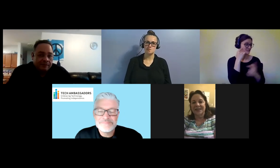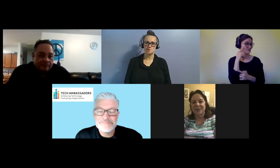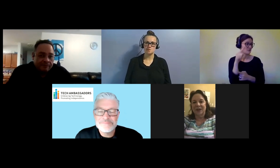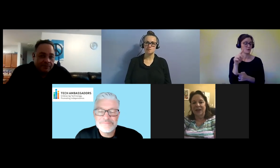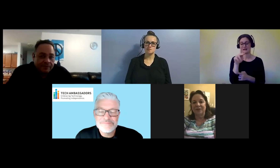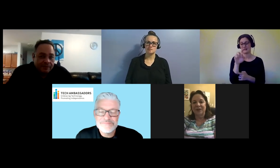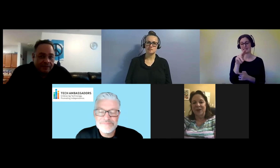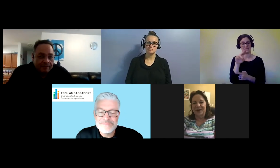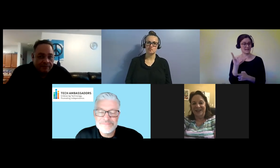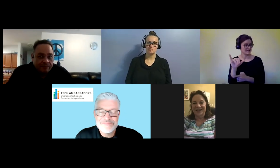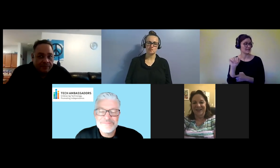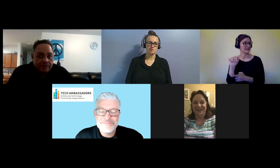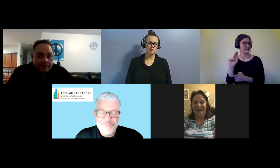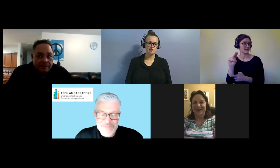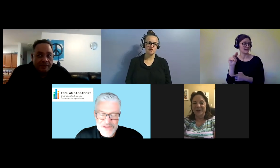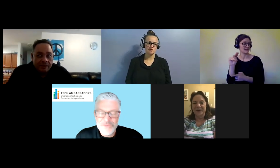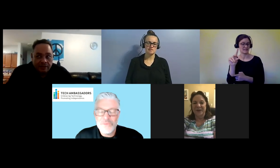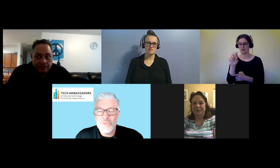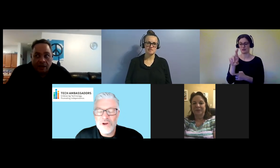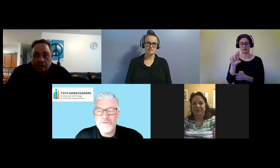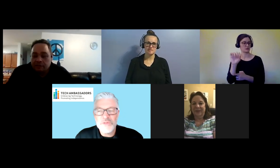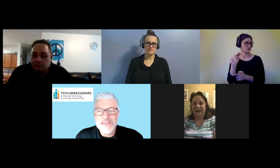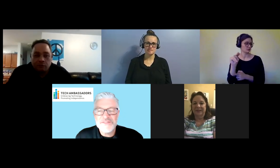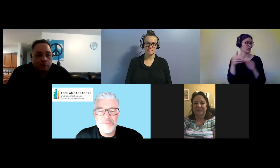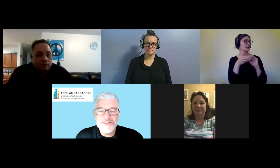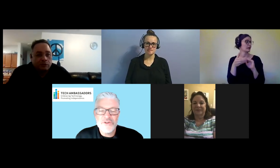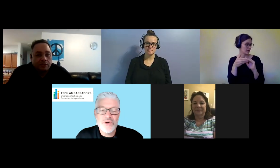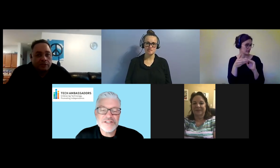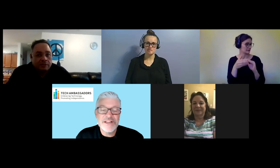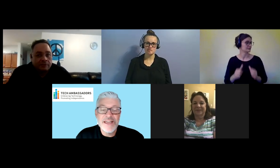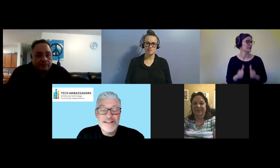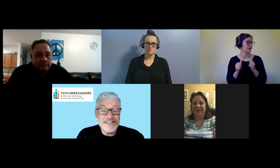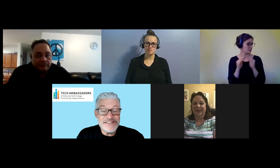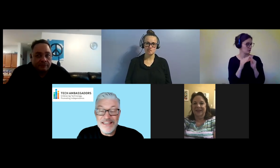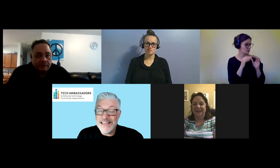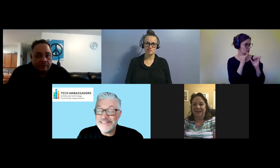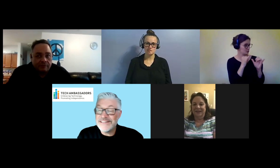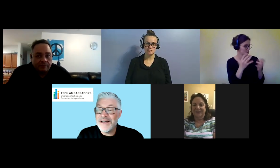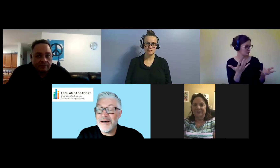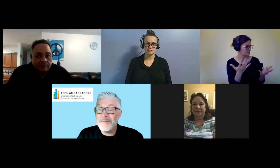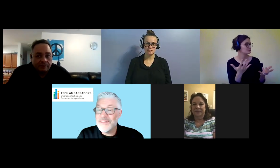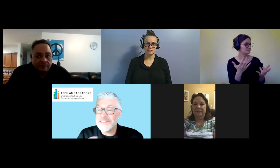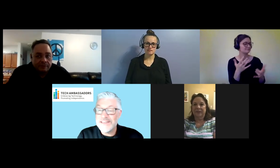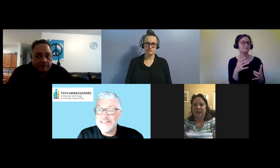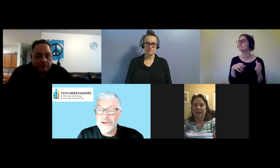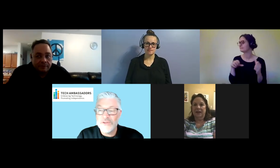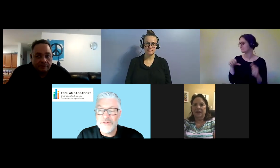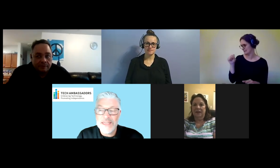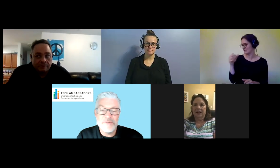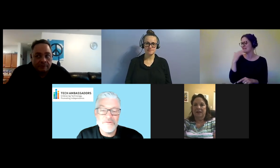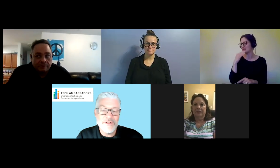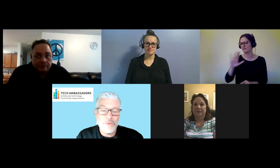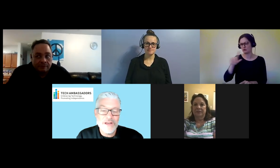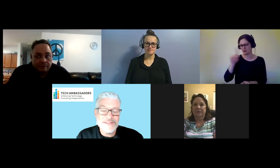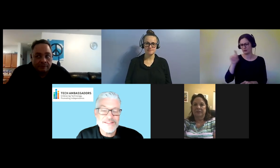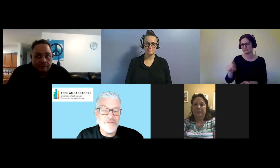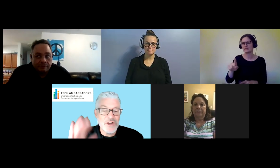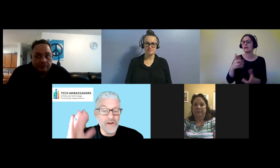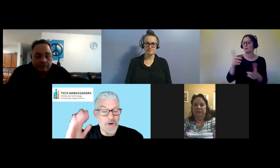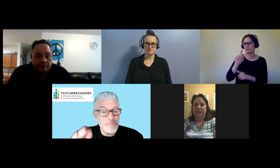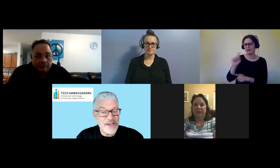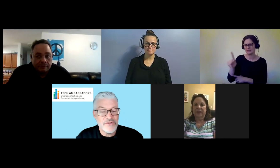Alliance Live community too. So wonderful. Thanks very much for your question. Just in case, and this is not only for Kate, but for everyone